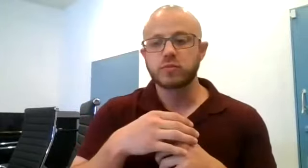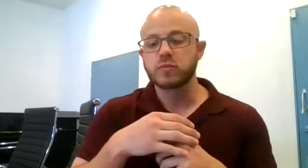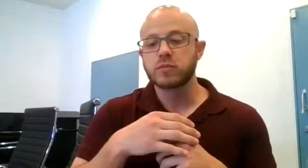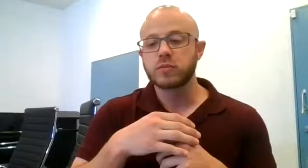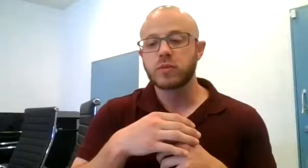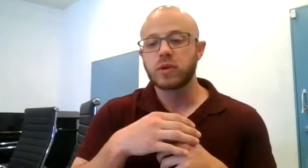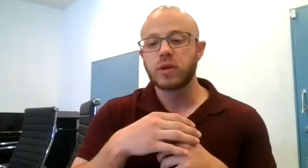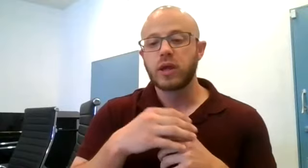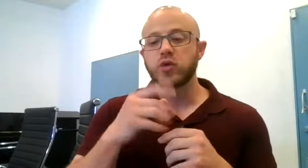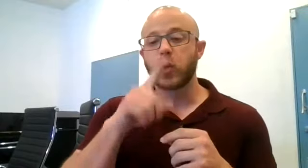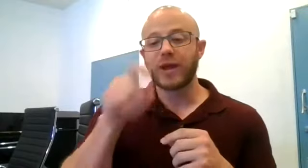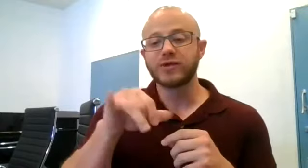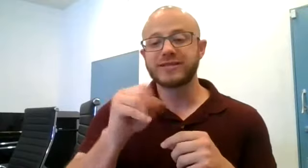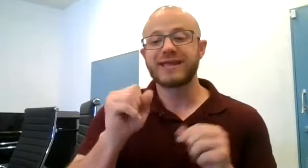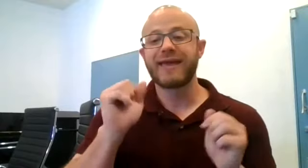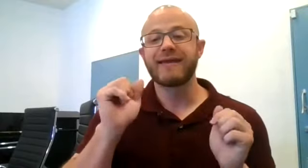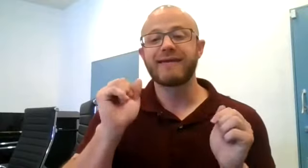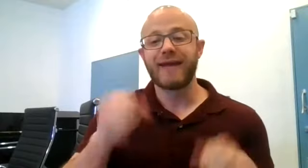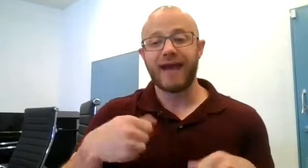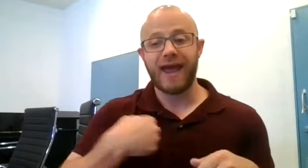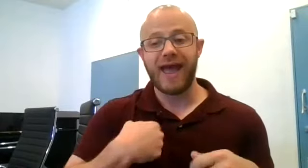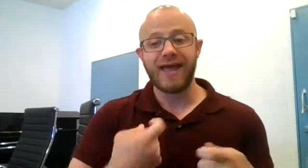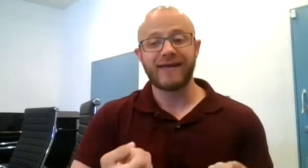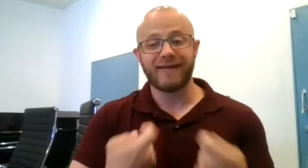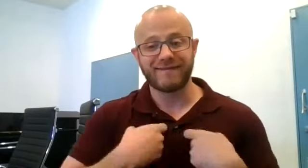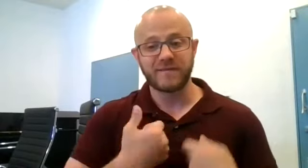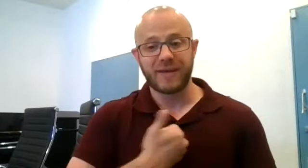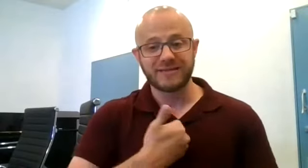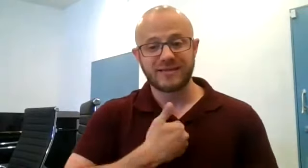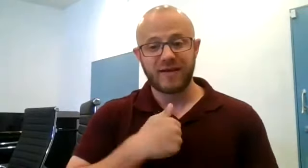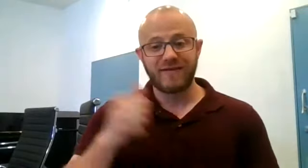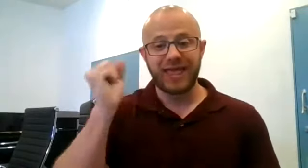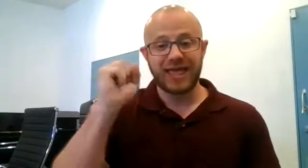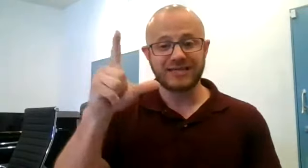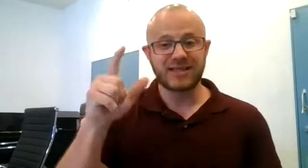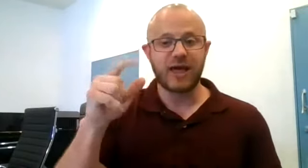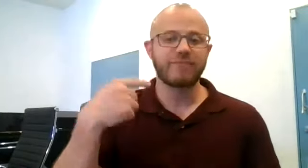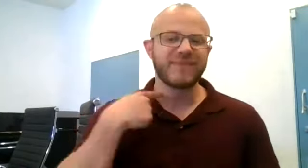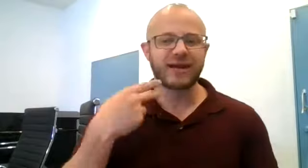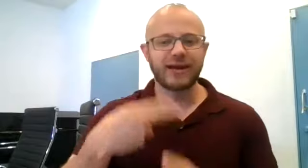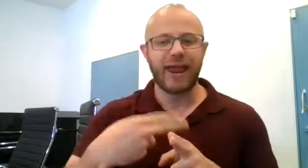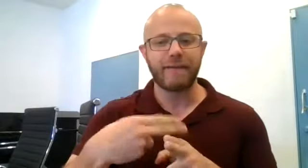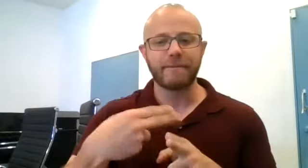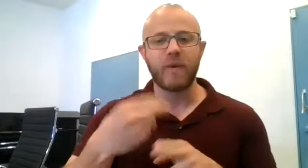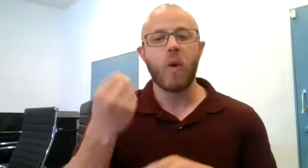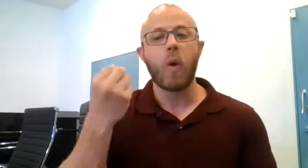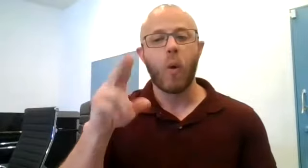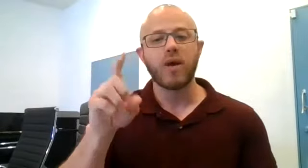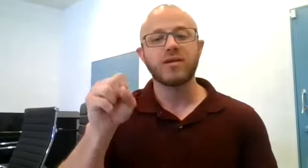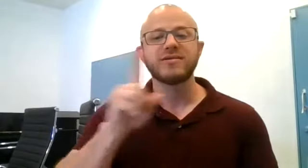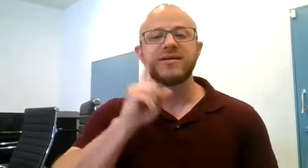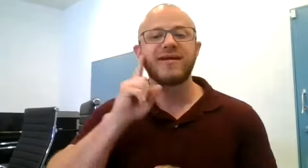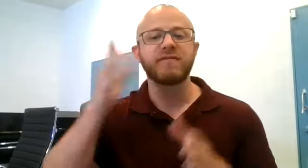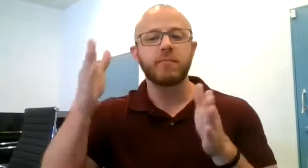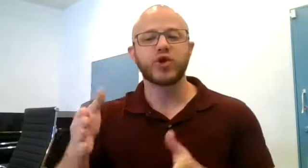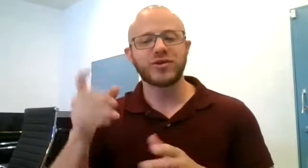briefly. The question is, can I give myself an ASL name,